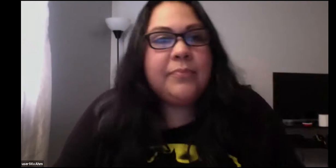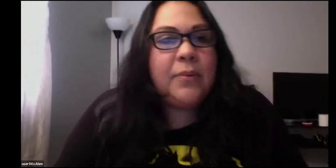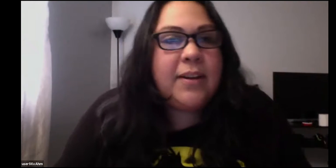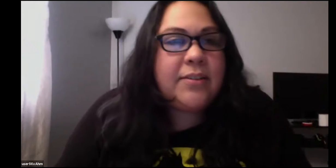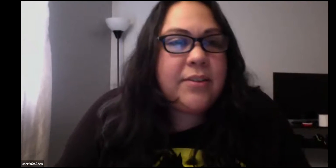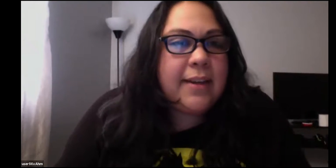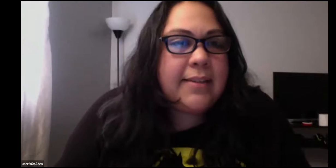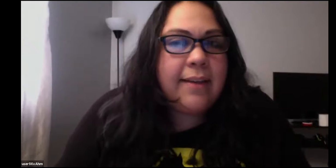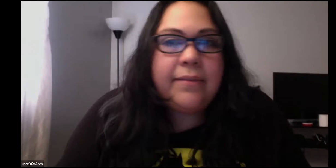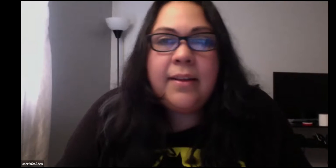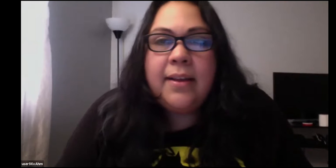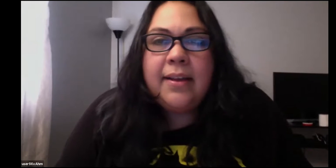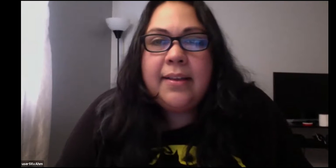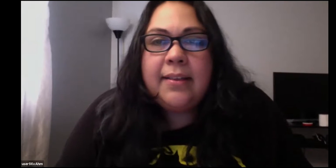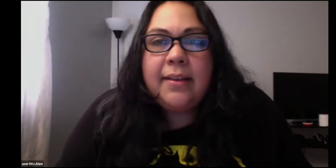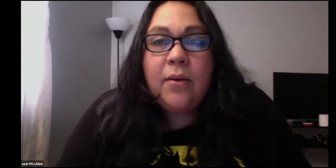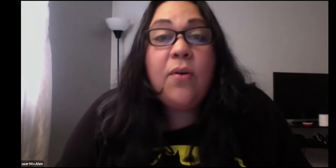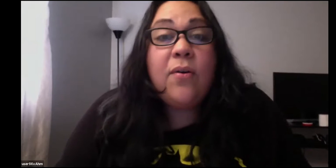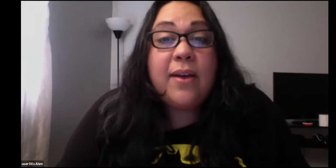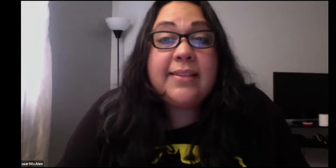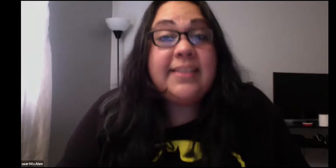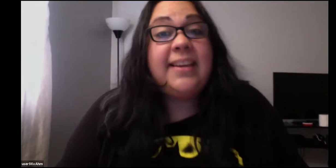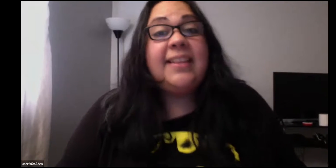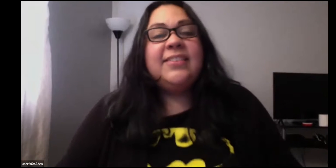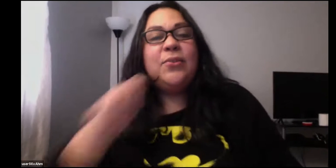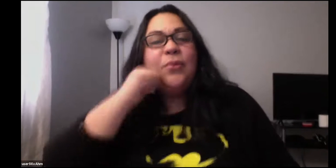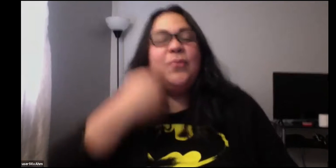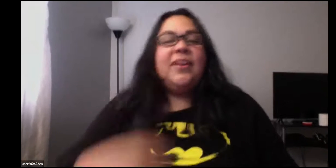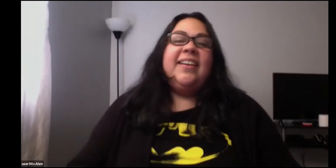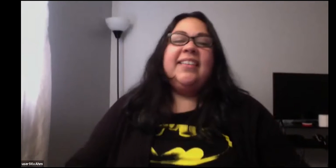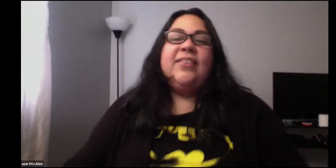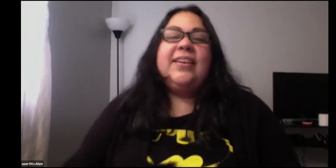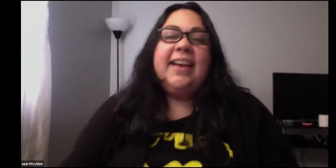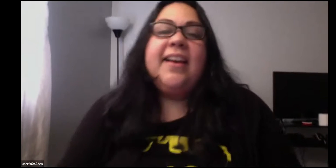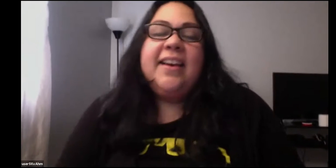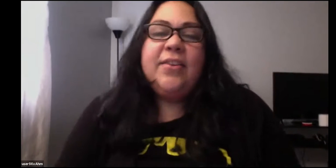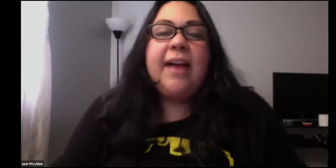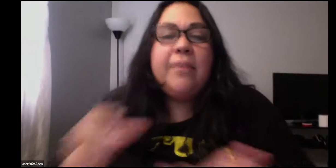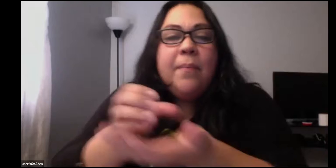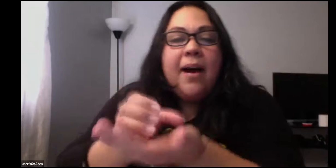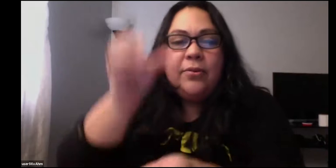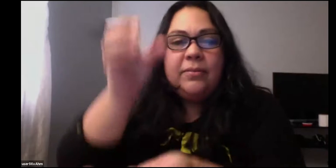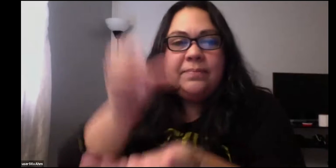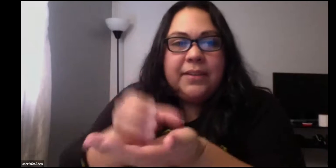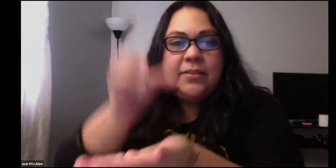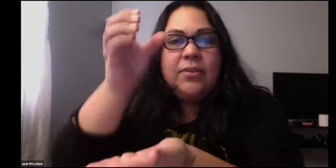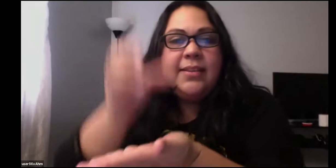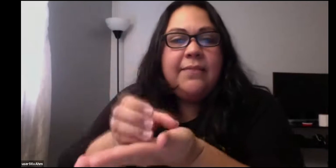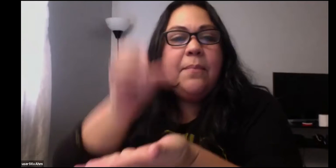What else do you guys have? Oh, I see. That's a cool one. Okay, you have a bottle. So the sign for bottle,